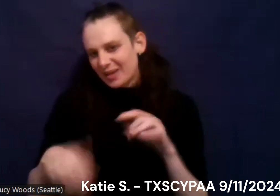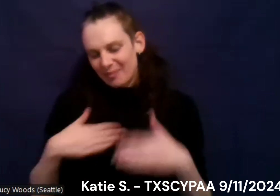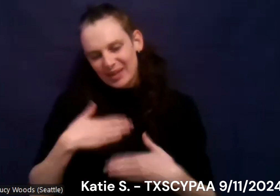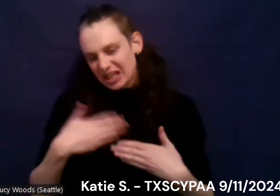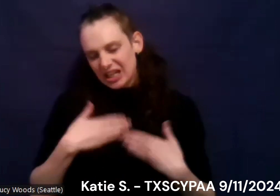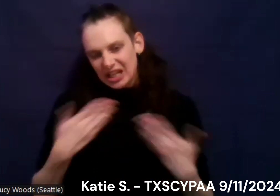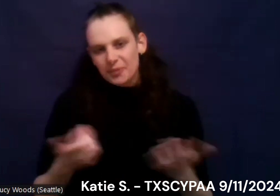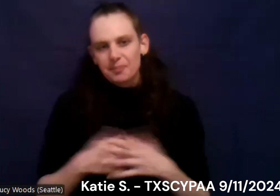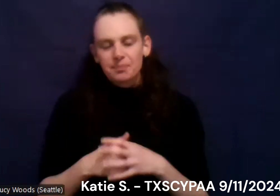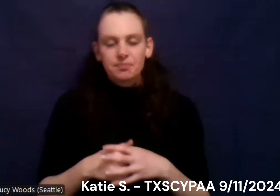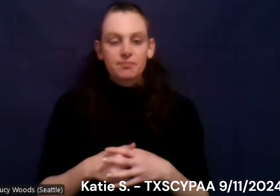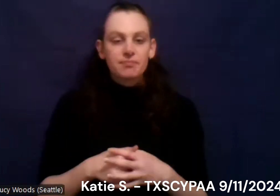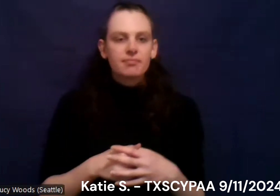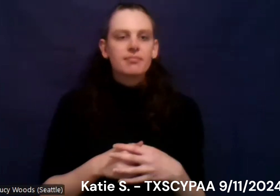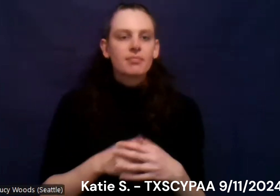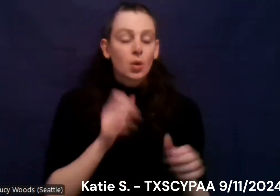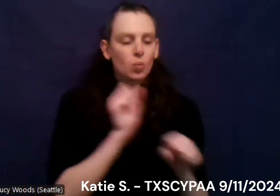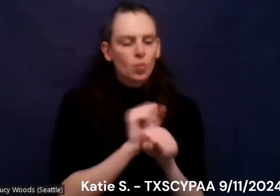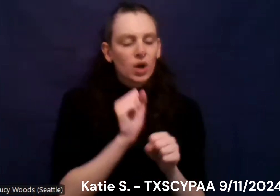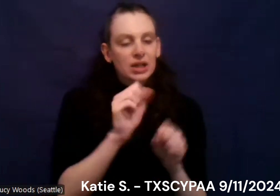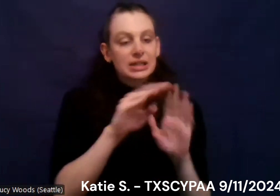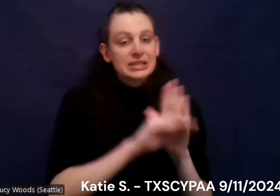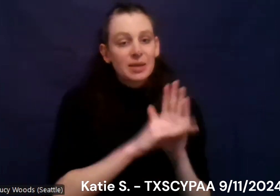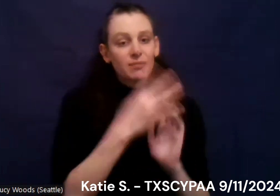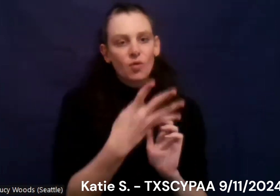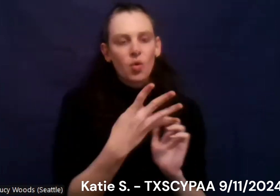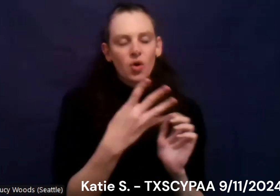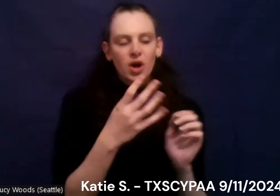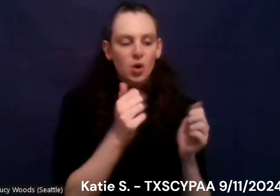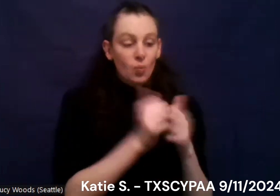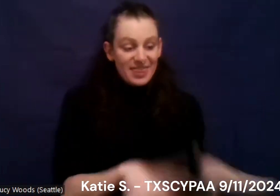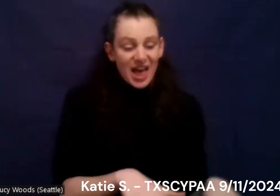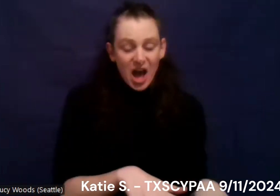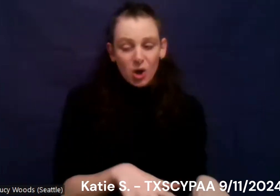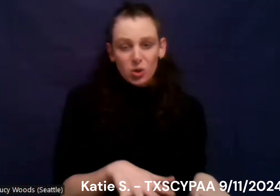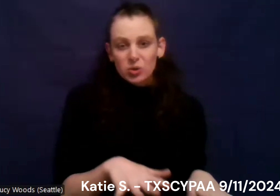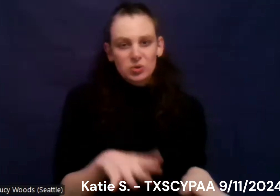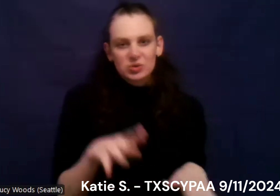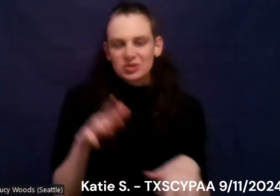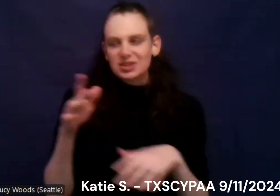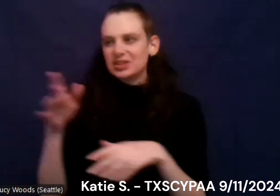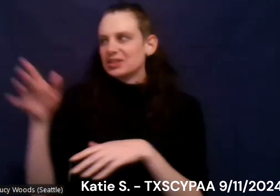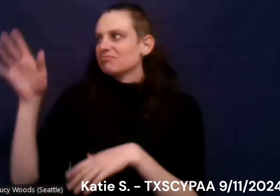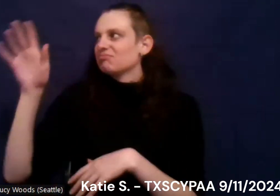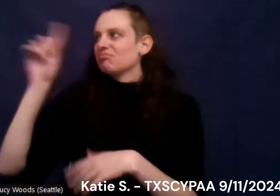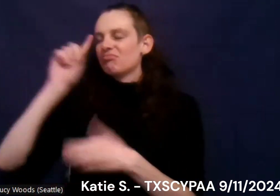which really works in daily living is still out of reach. And that's it.